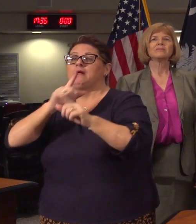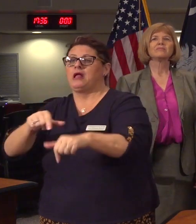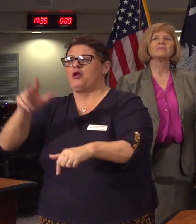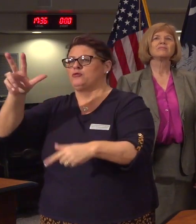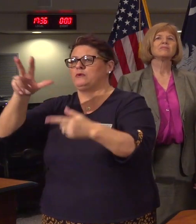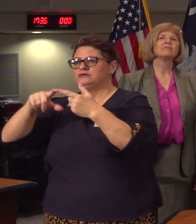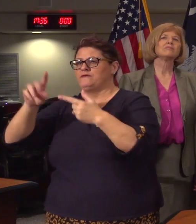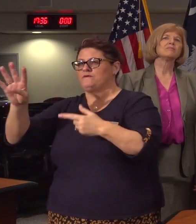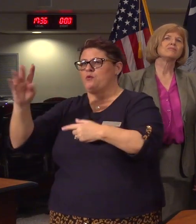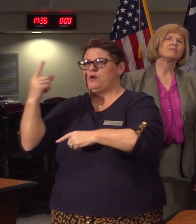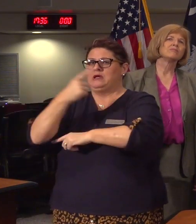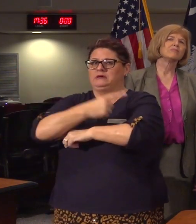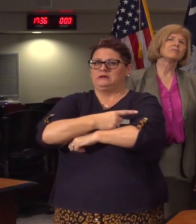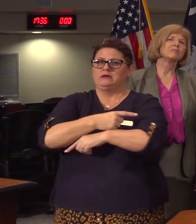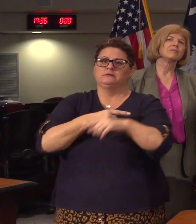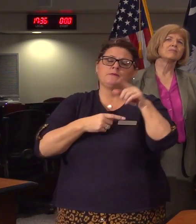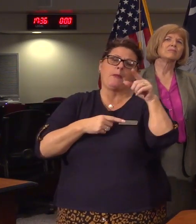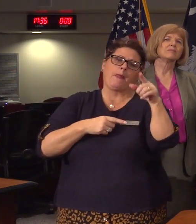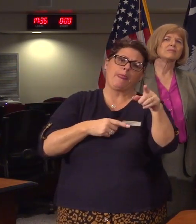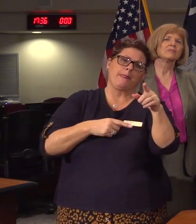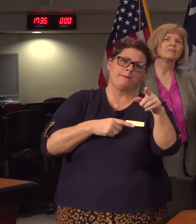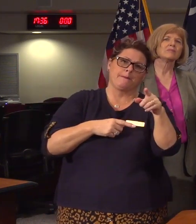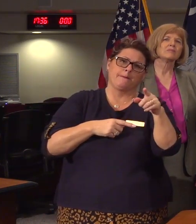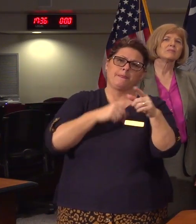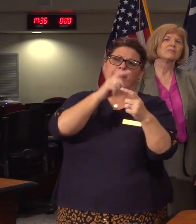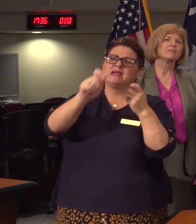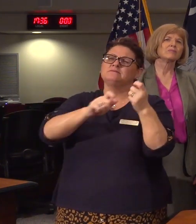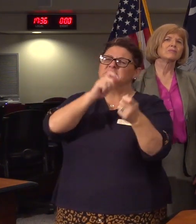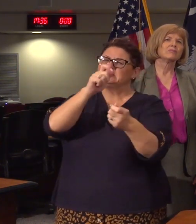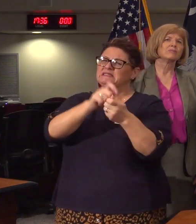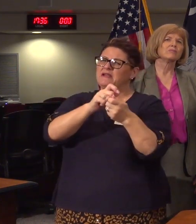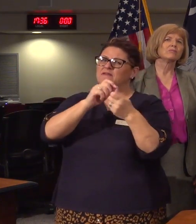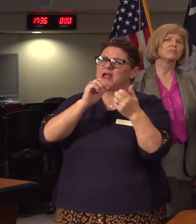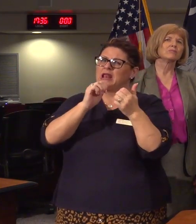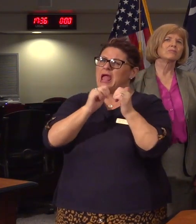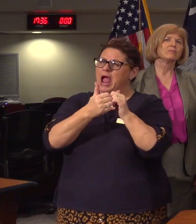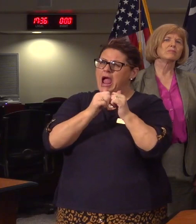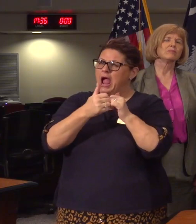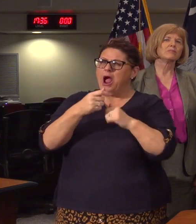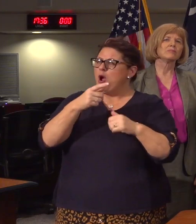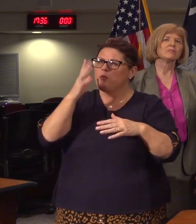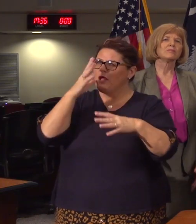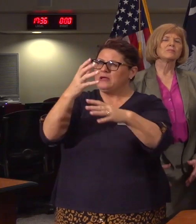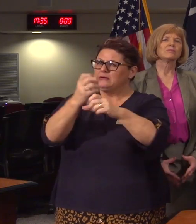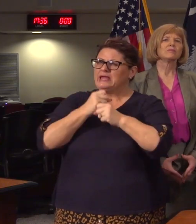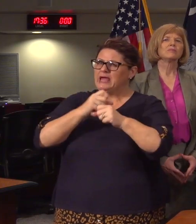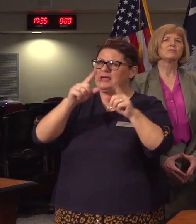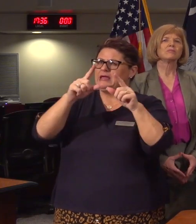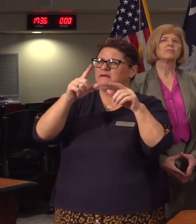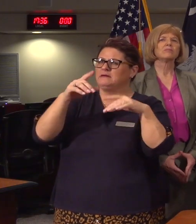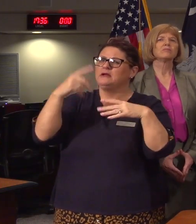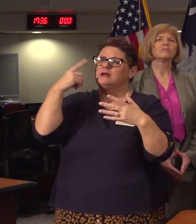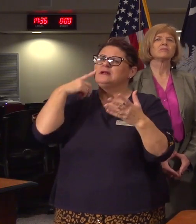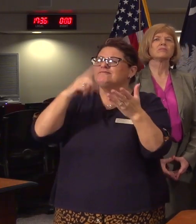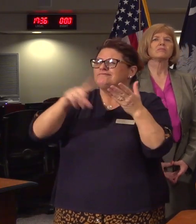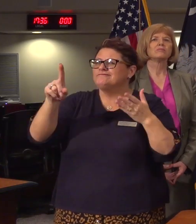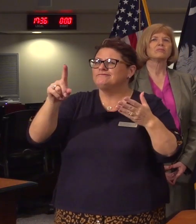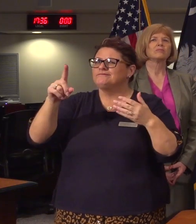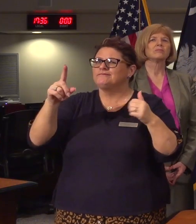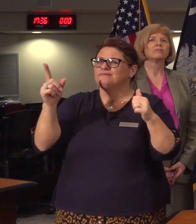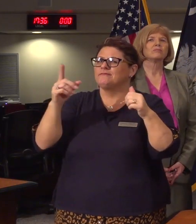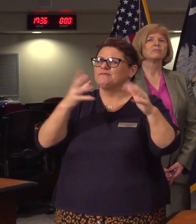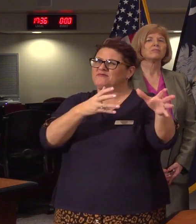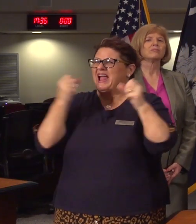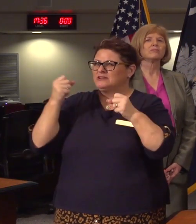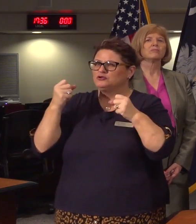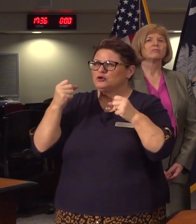ma'am. Thank you. Can you give some more specifics on how these standards will be lowered so that people can get tested? Less than 130 tests